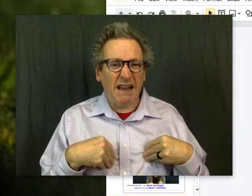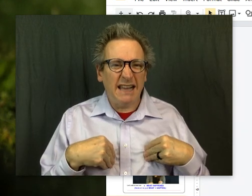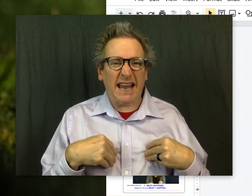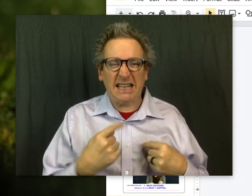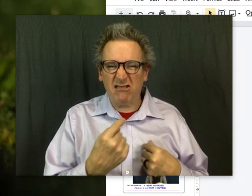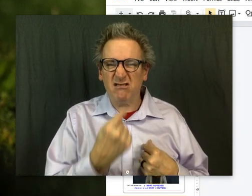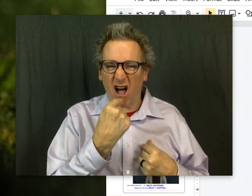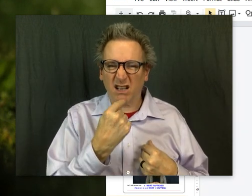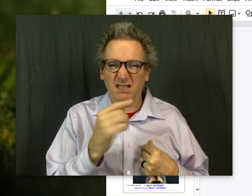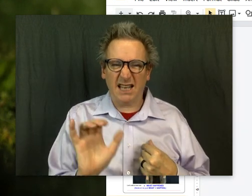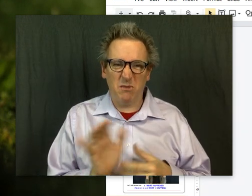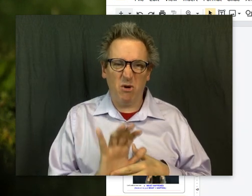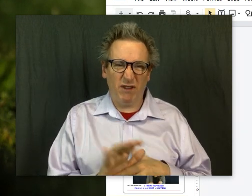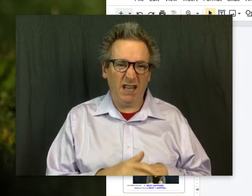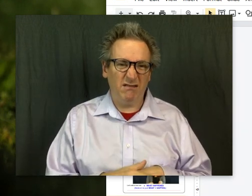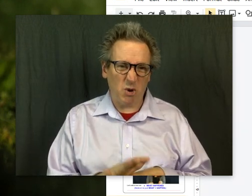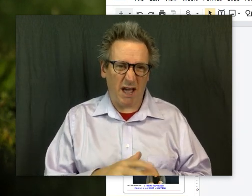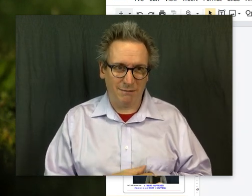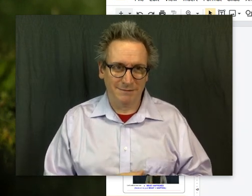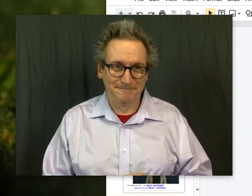accept that it sucks as